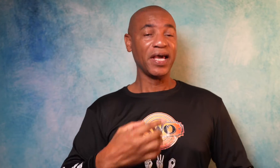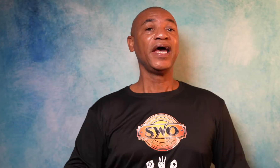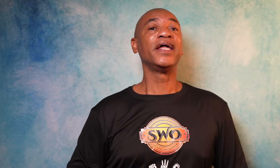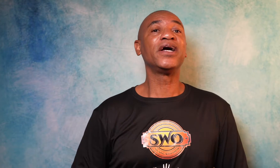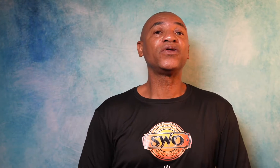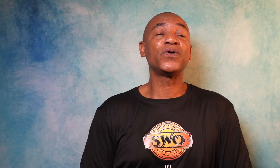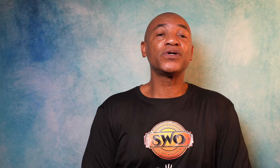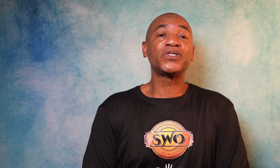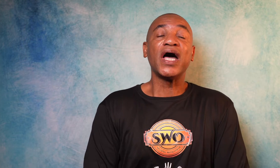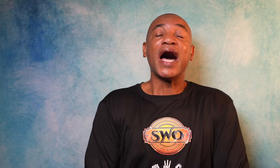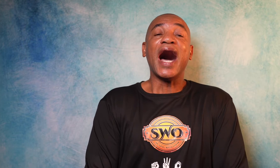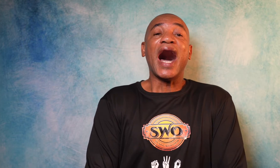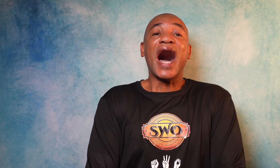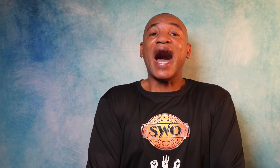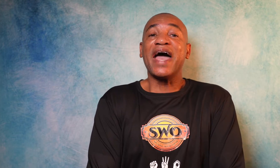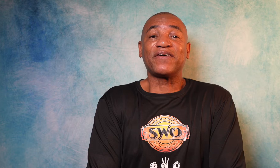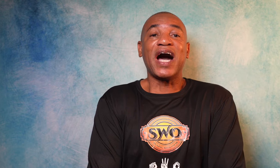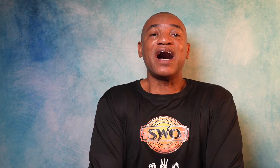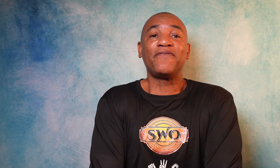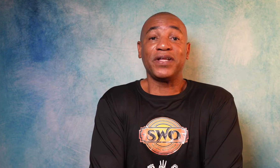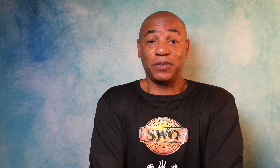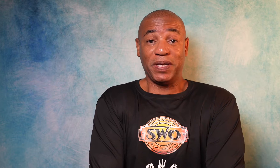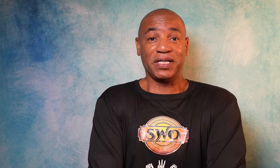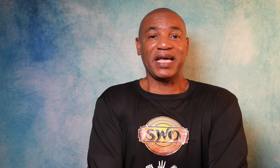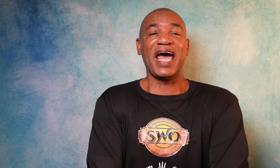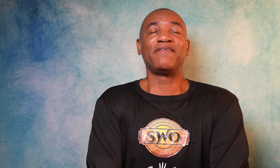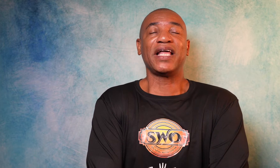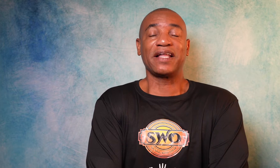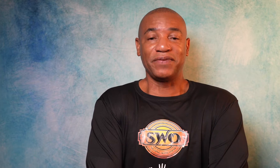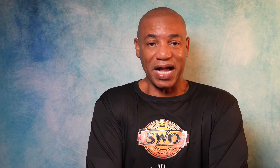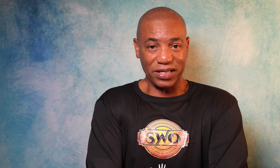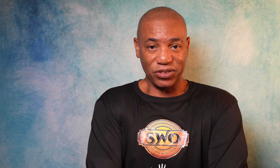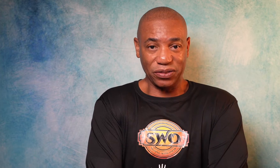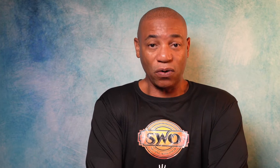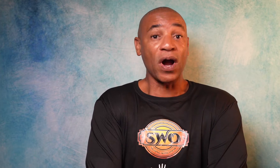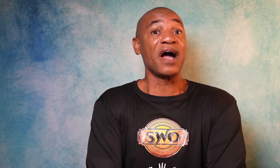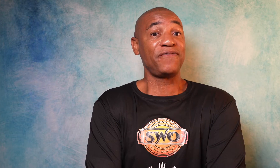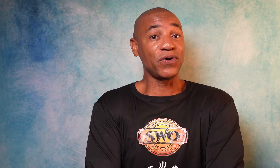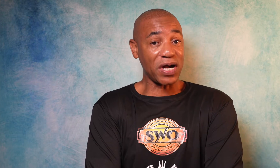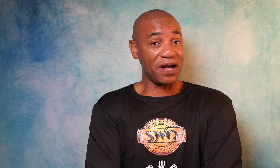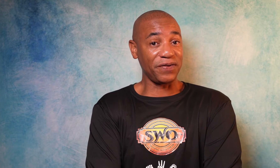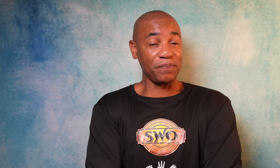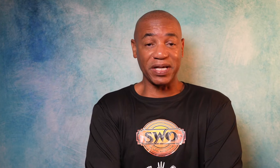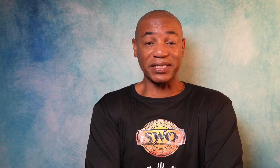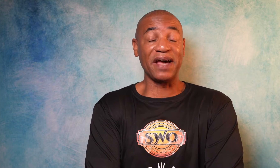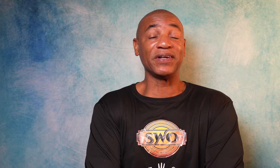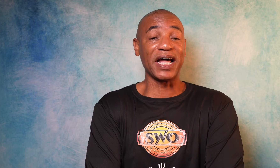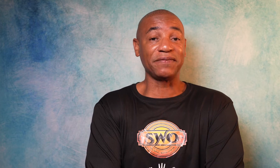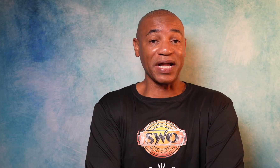In other words, I have confidence because I have a lot of knowledge, or I feel confident because I have a lot of